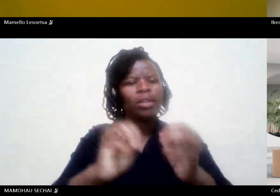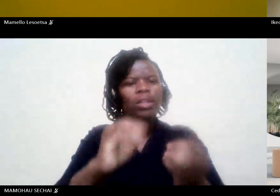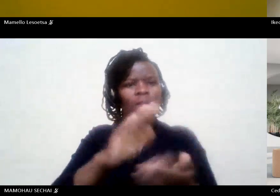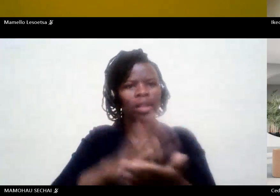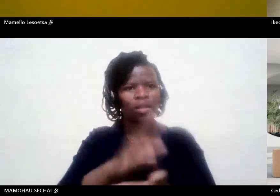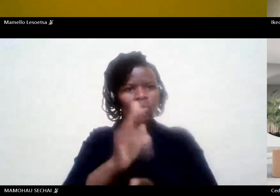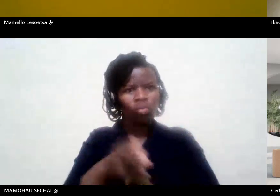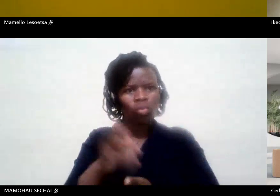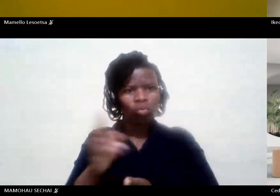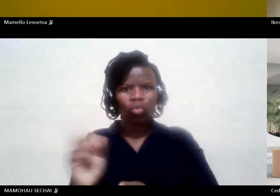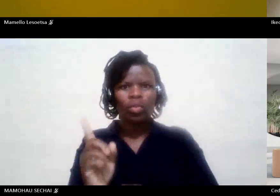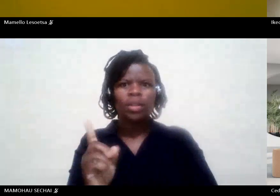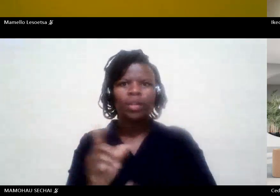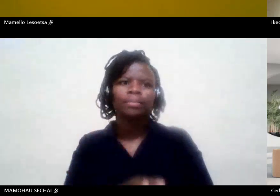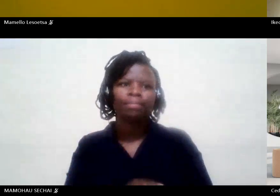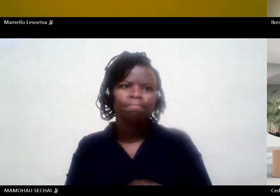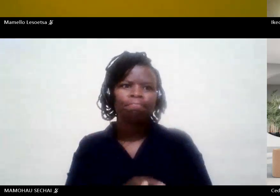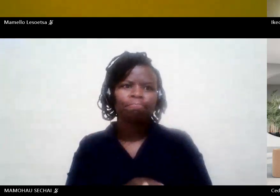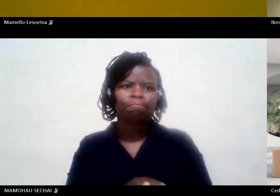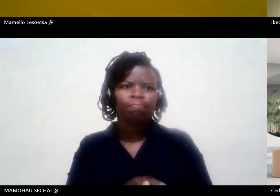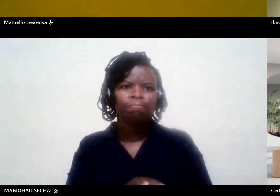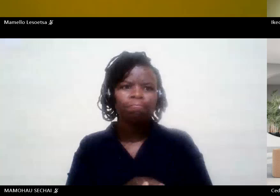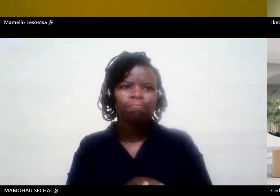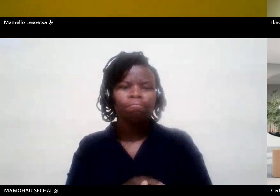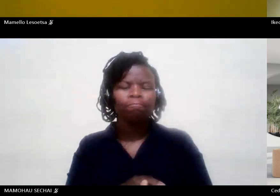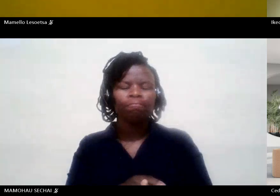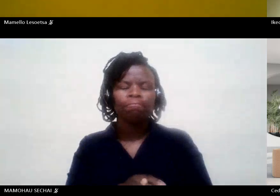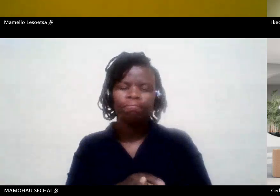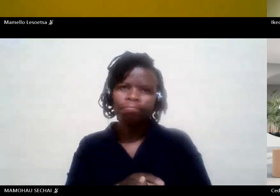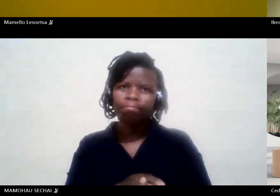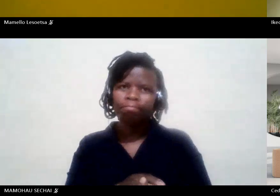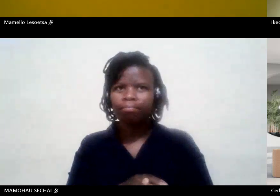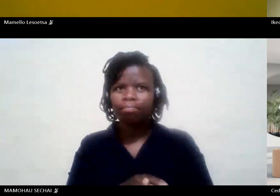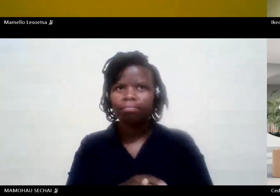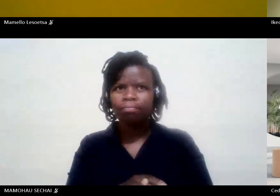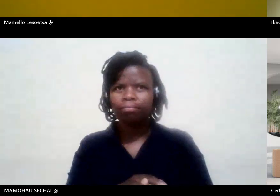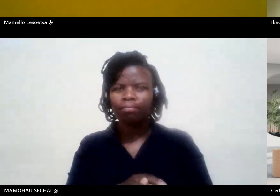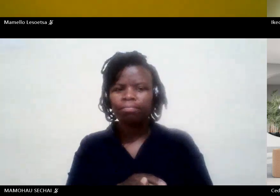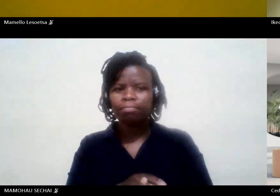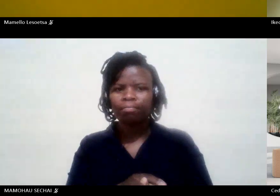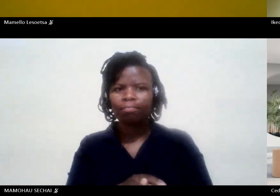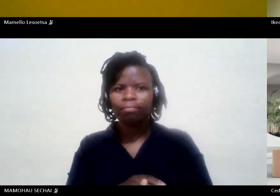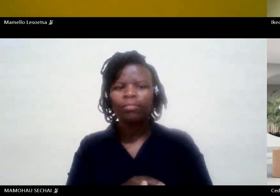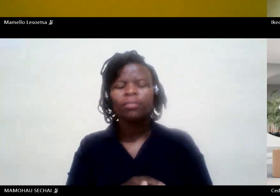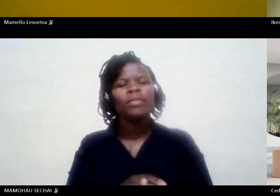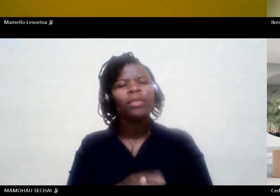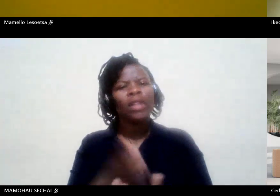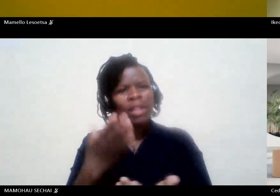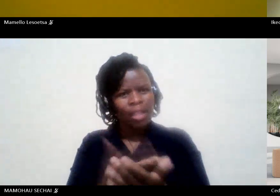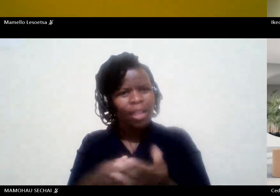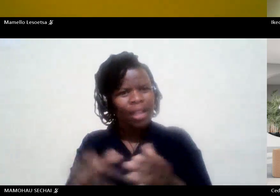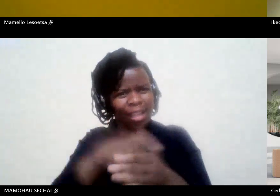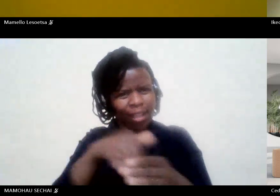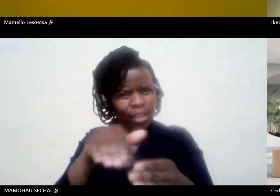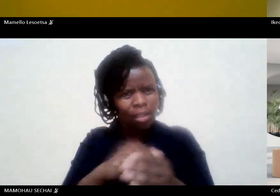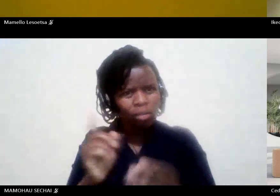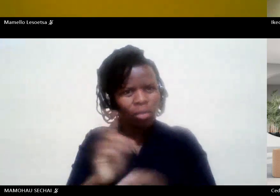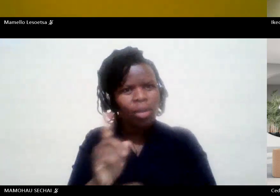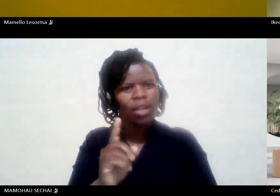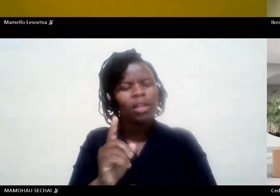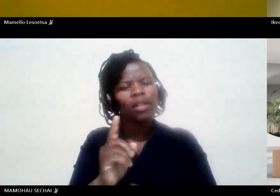also looking at how you integrate the ECC and the UDL, so that